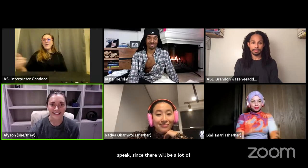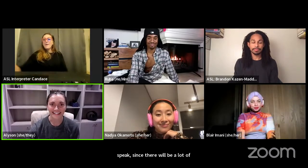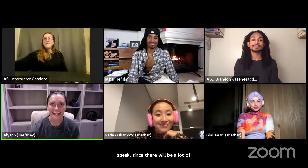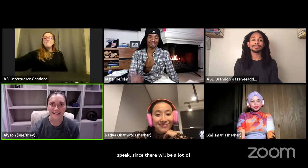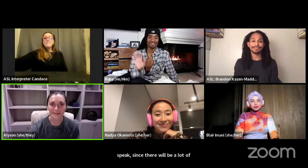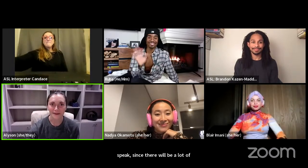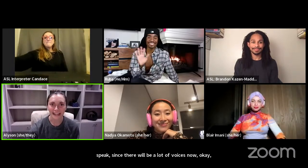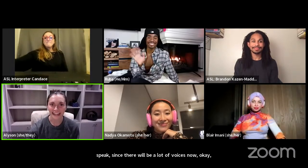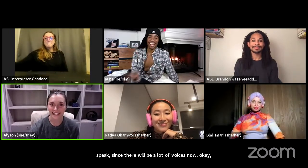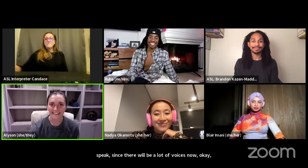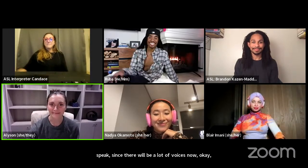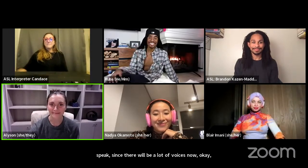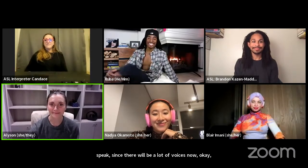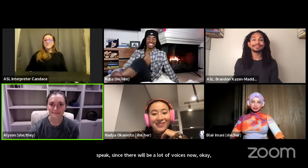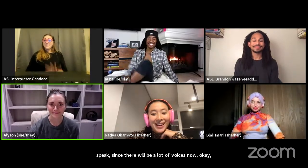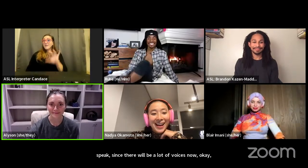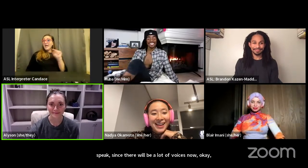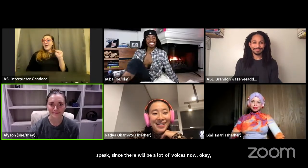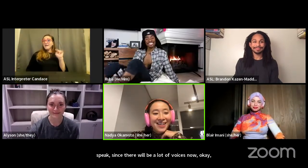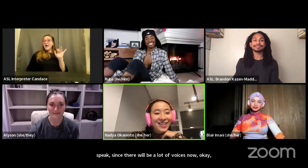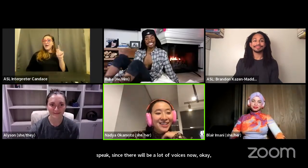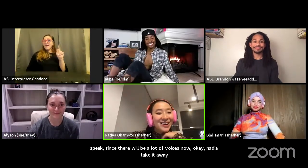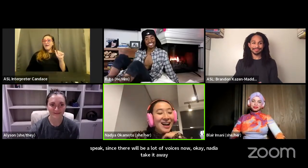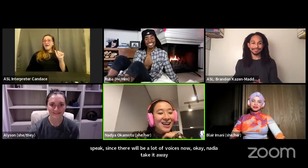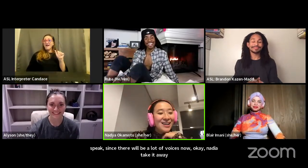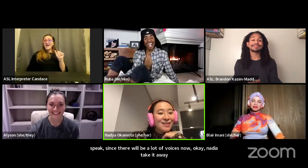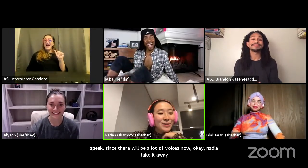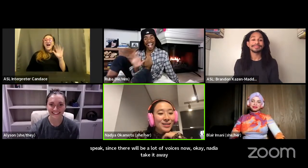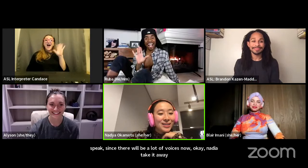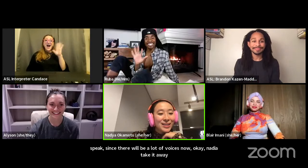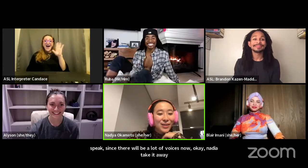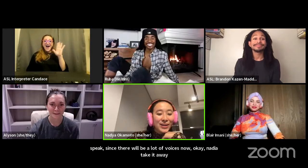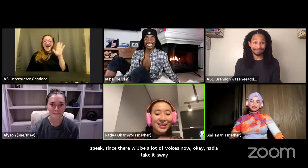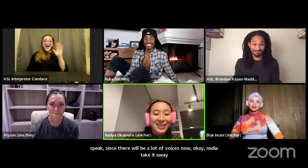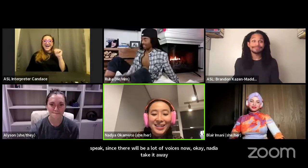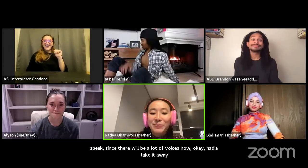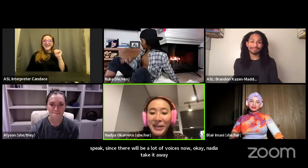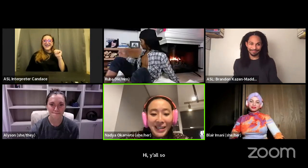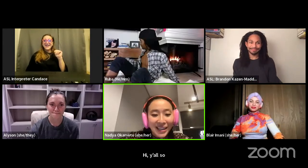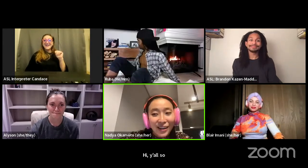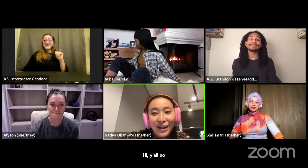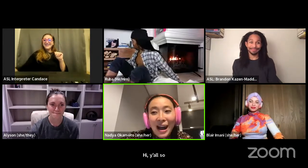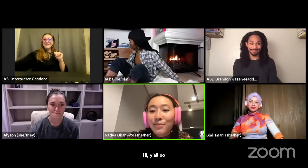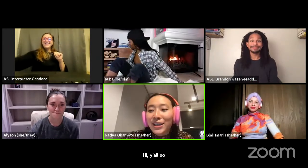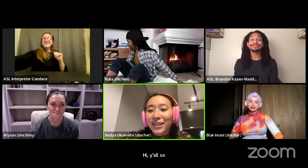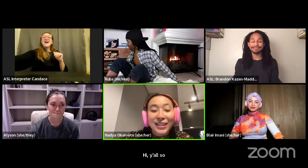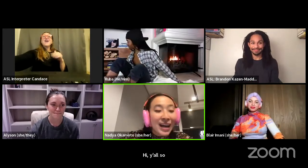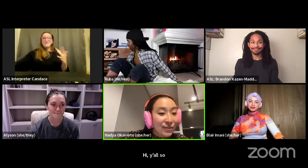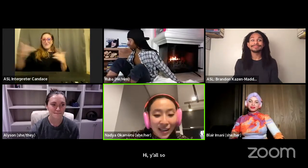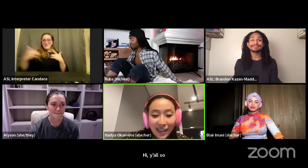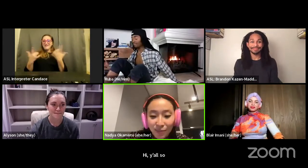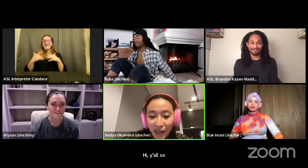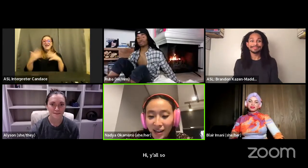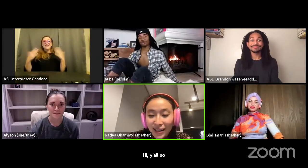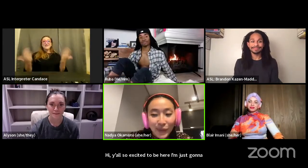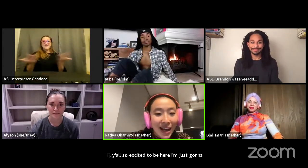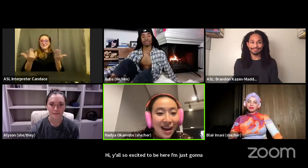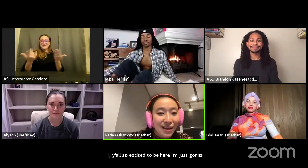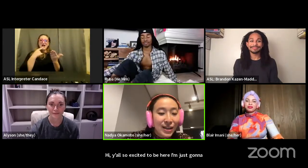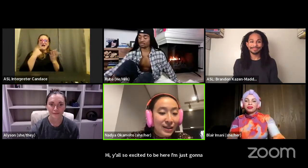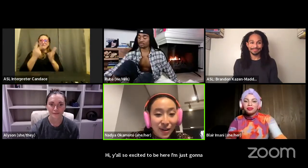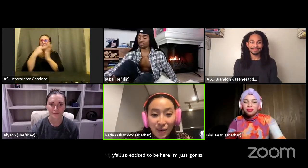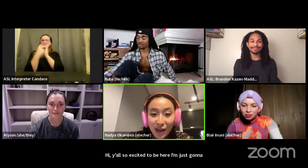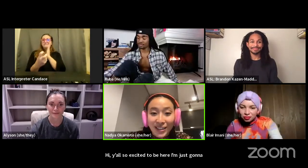Nadia, take it away. Hi, y'all. So excited to be here. I'm just gonna dive right in because